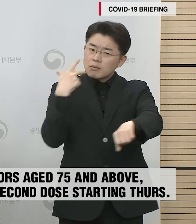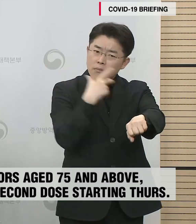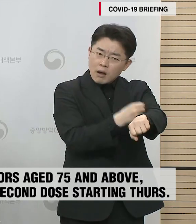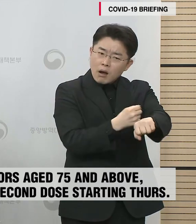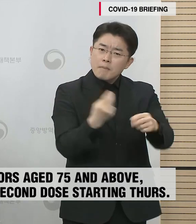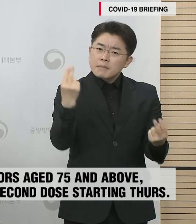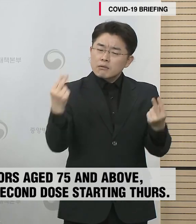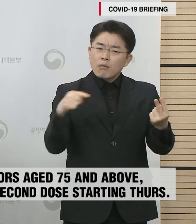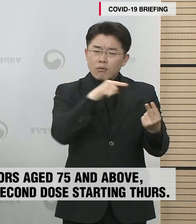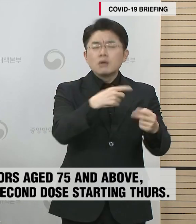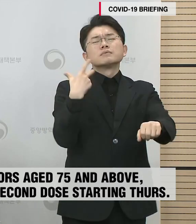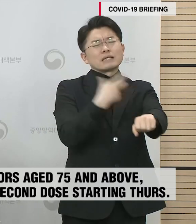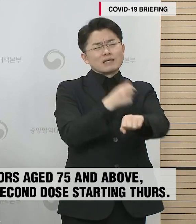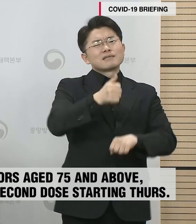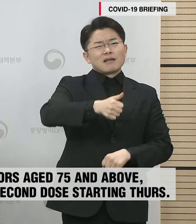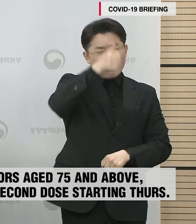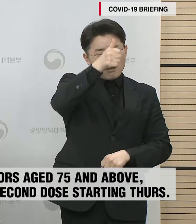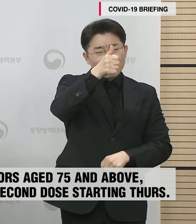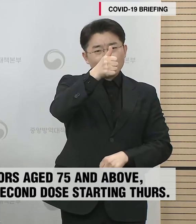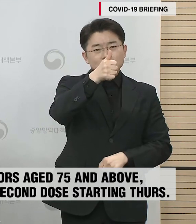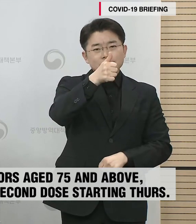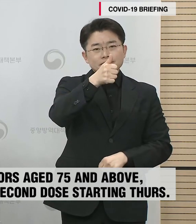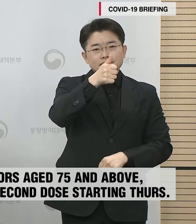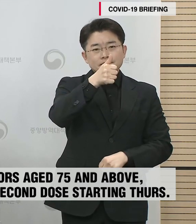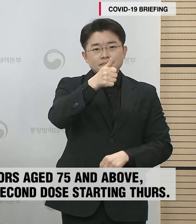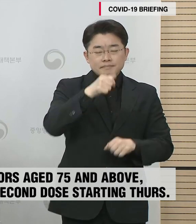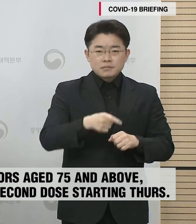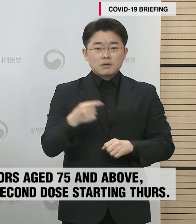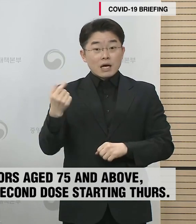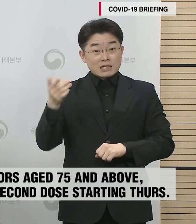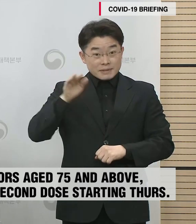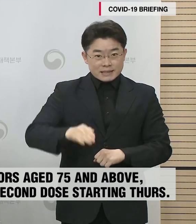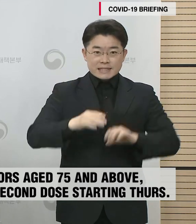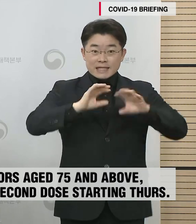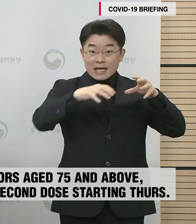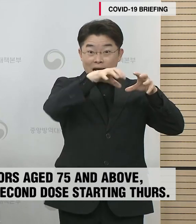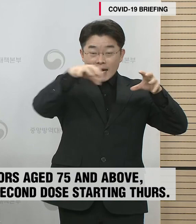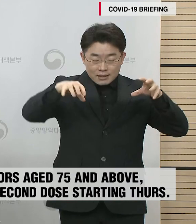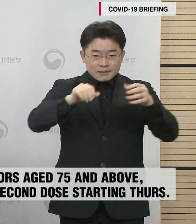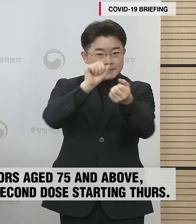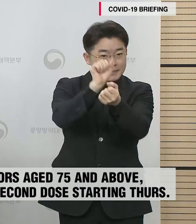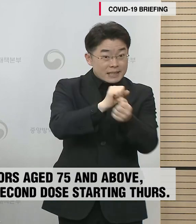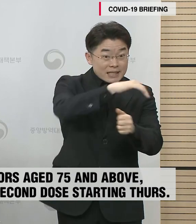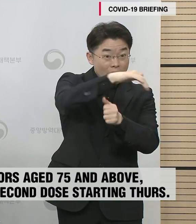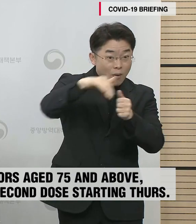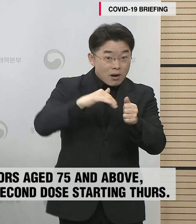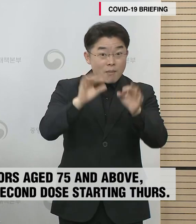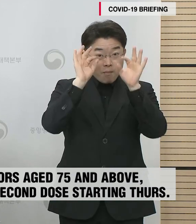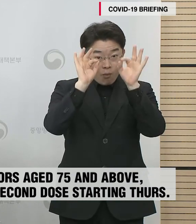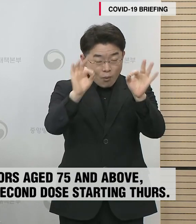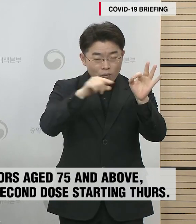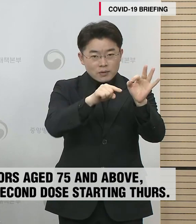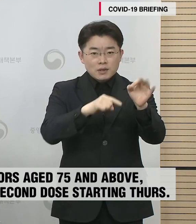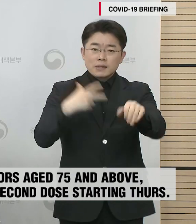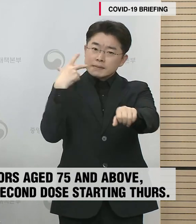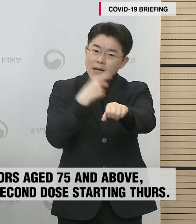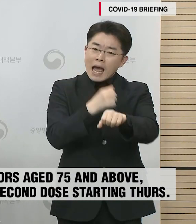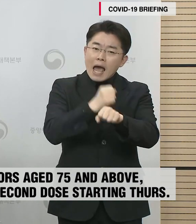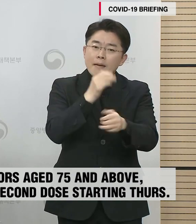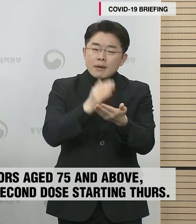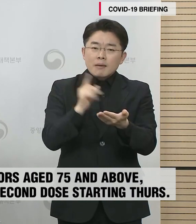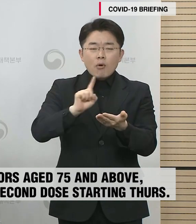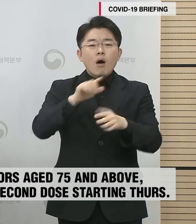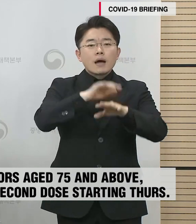outweighs the risks of side effects. And they also said that rolling out the Janssen